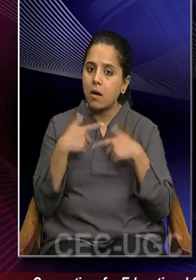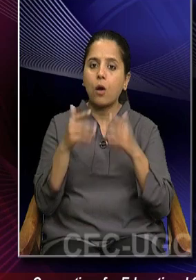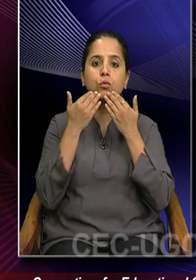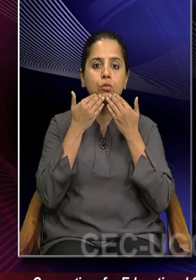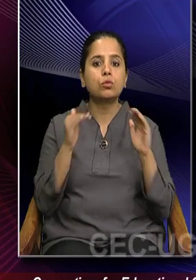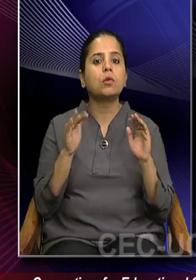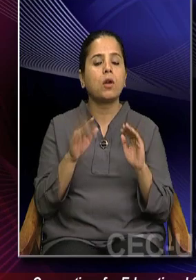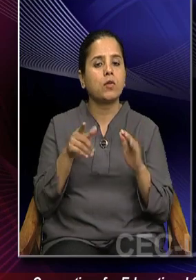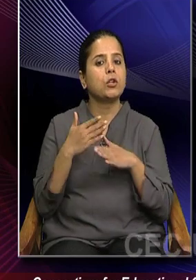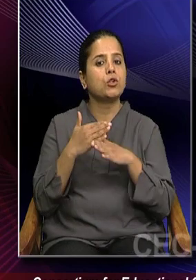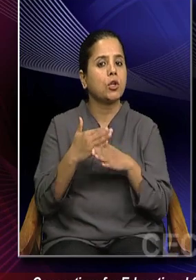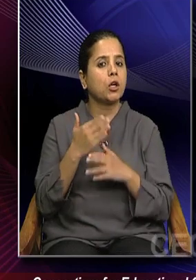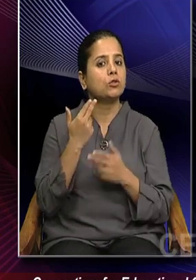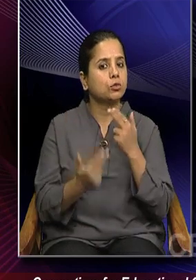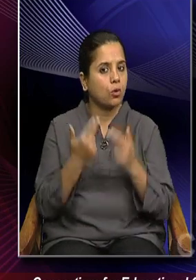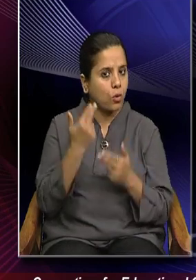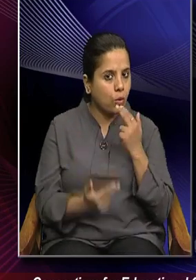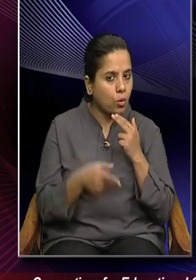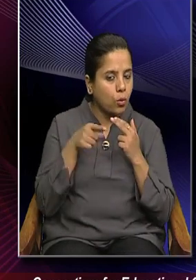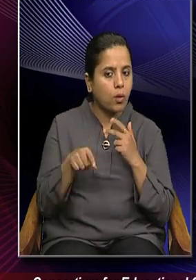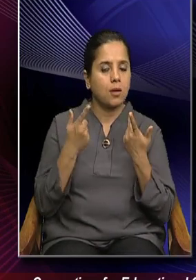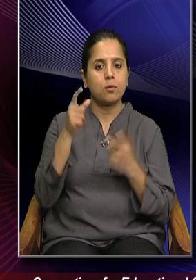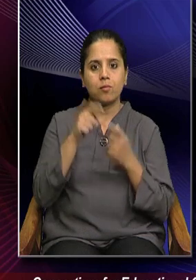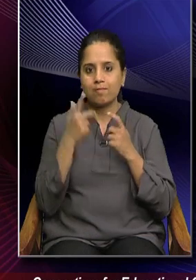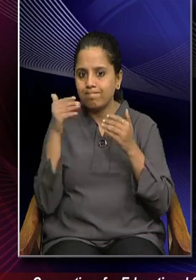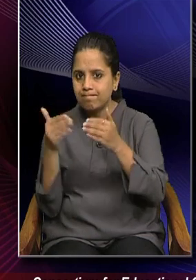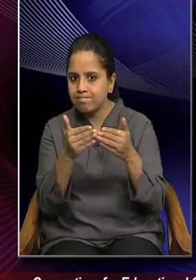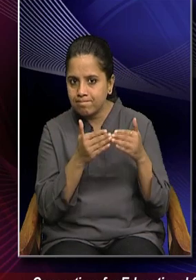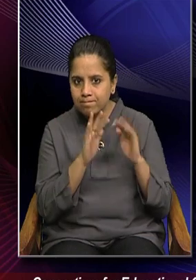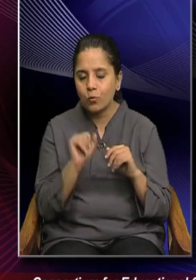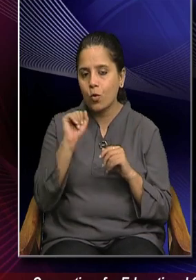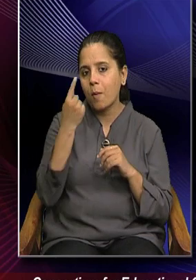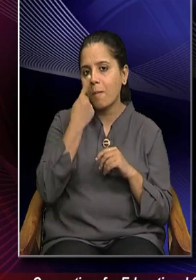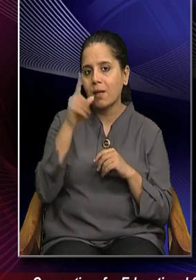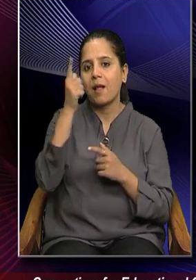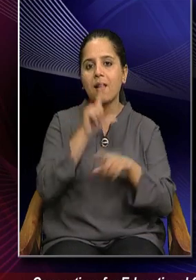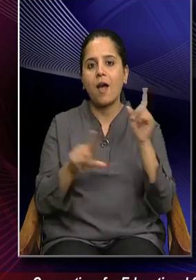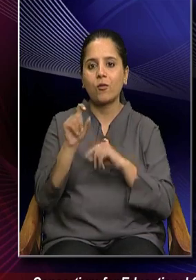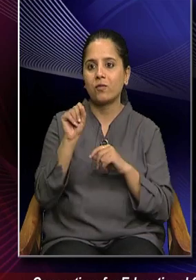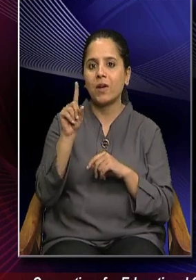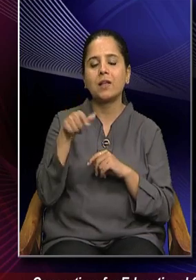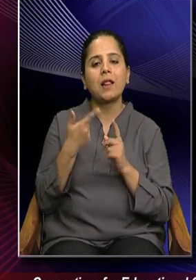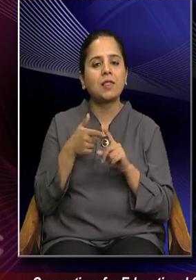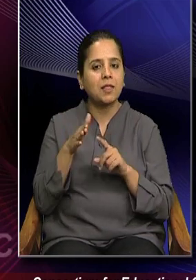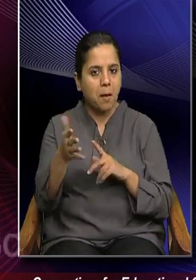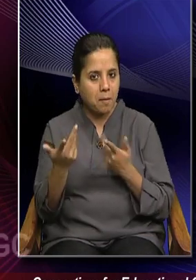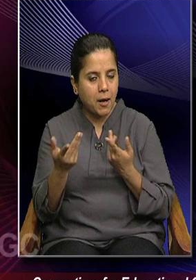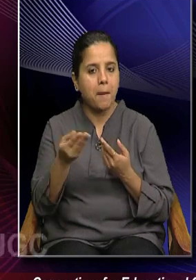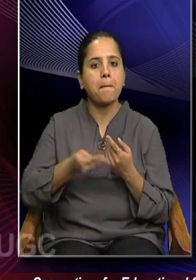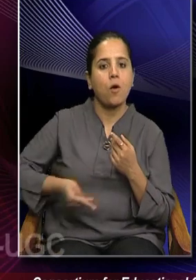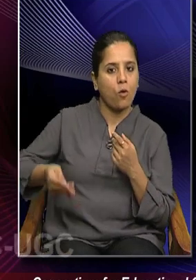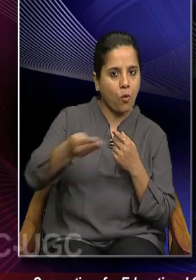to share the stories or the greetings in their mother language like Tamil,